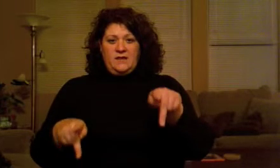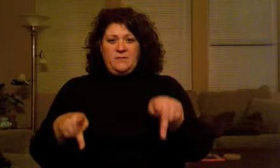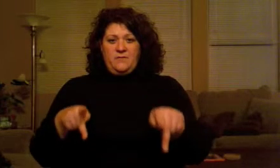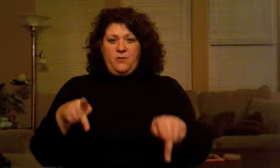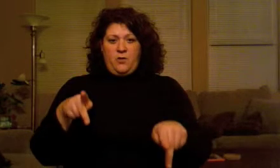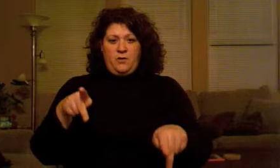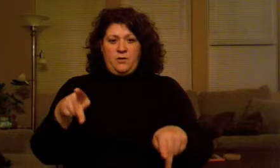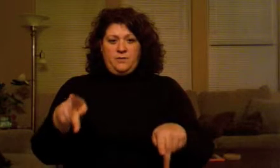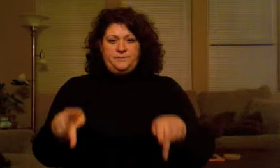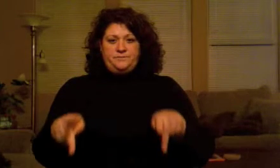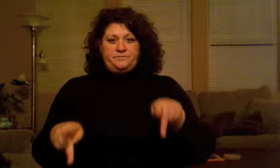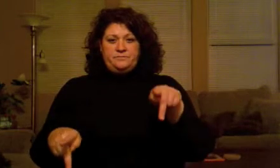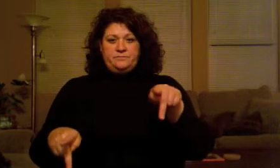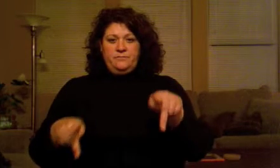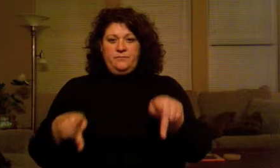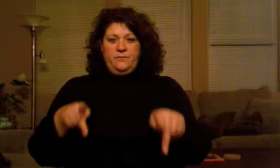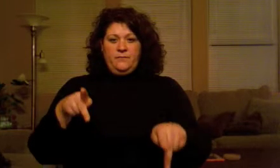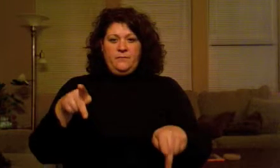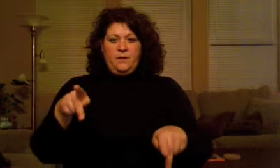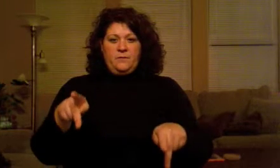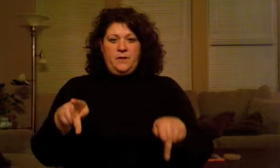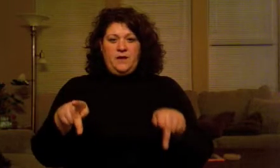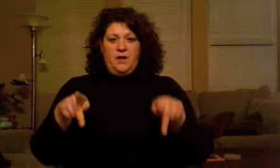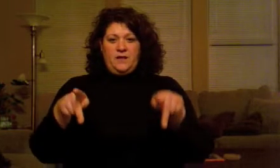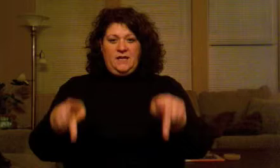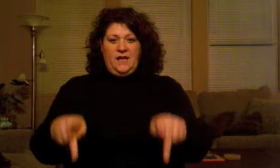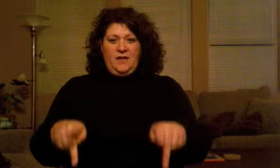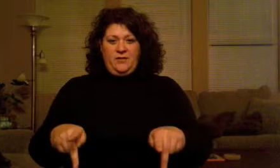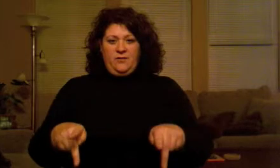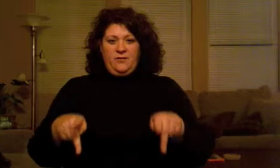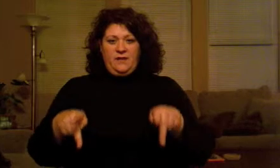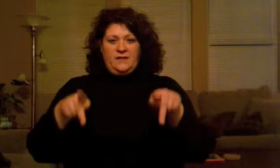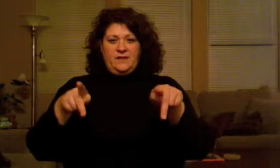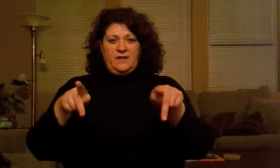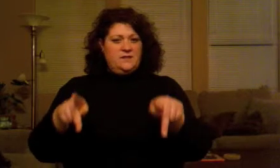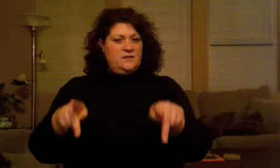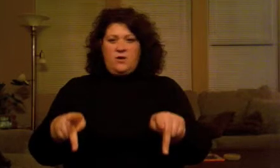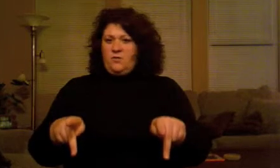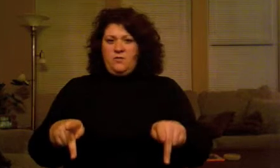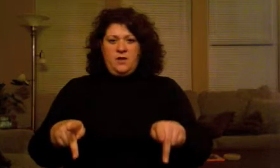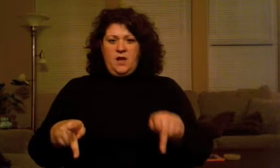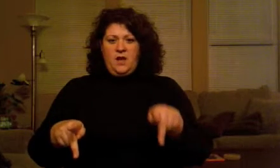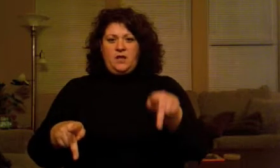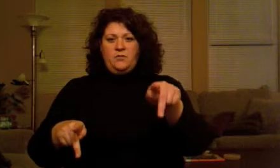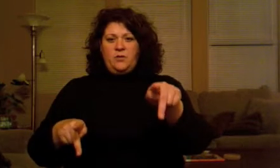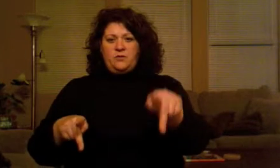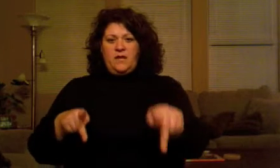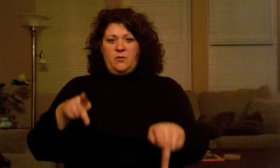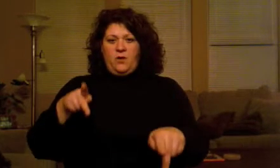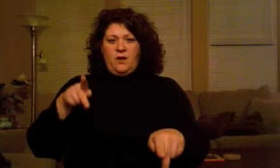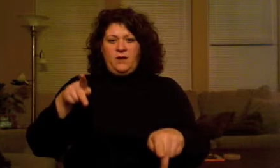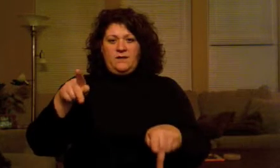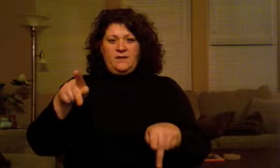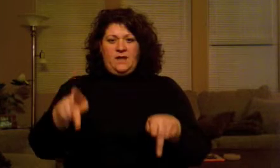them forward. But not together like this, no. You rotate one and then the